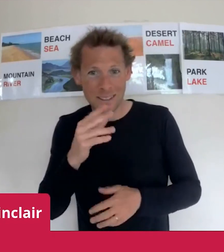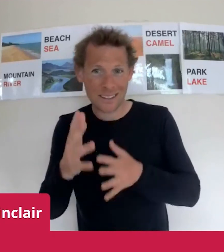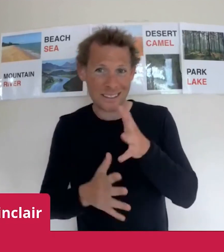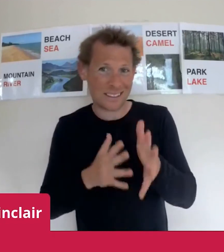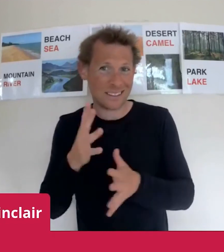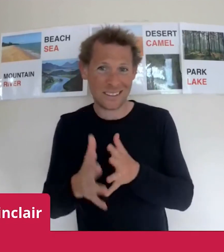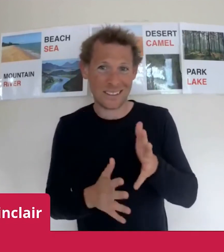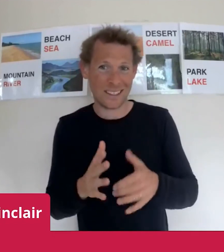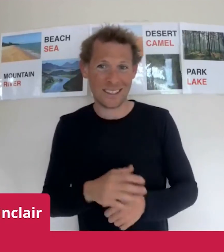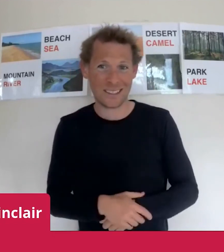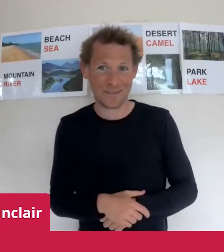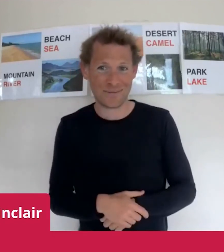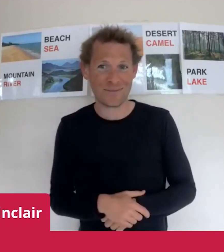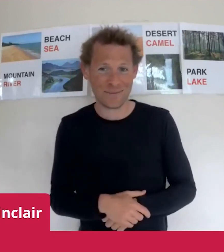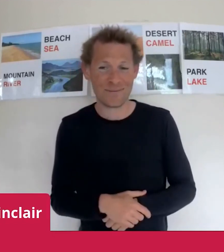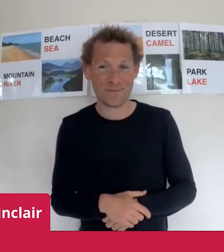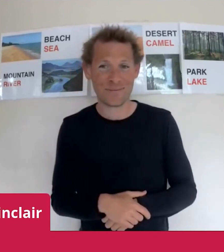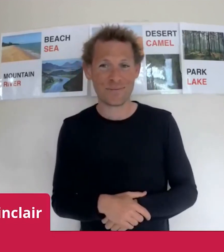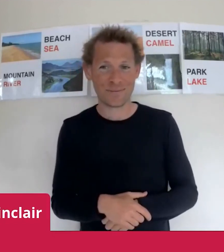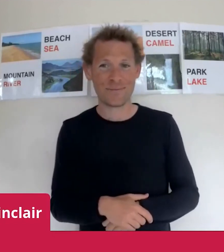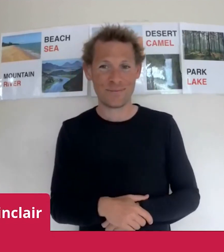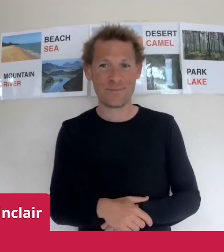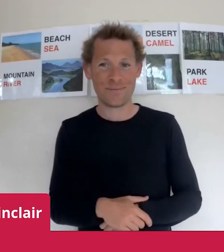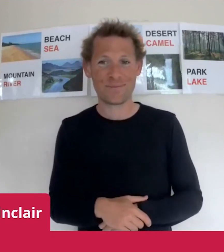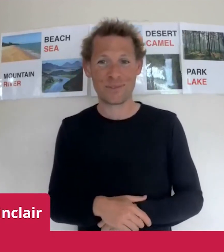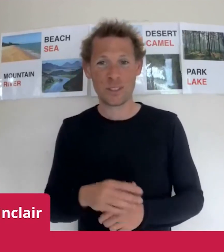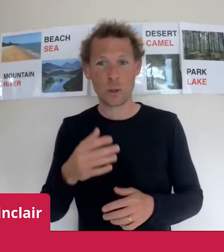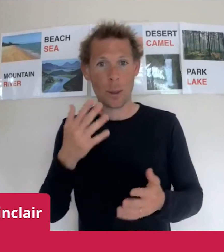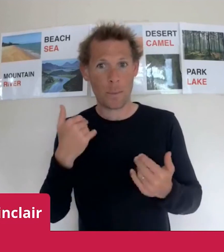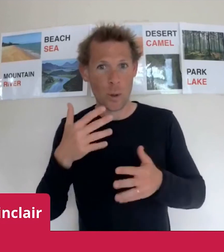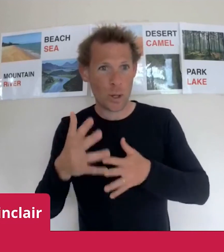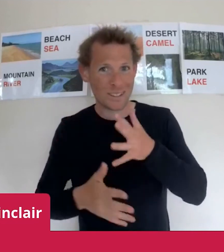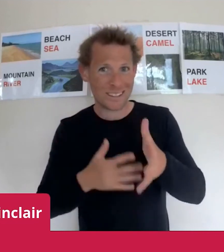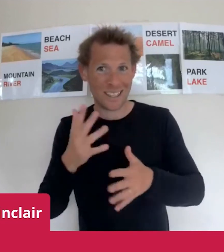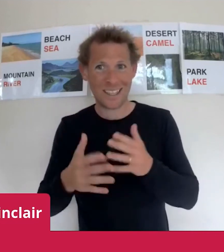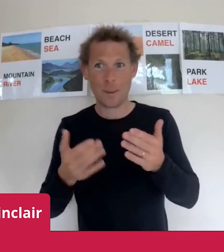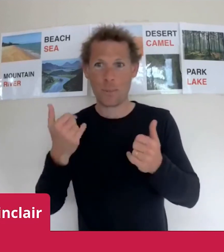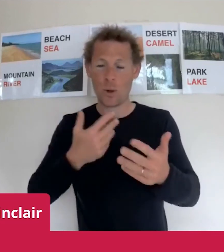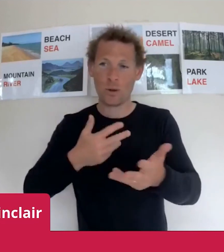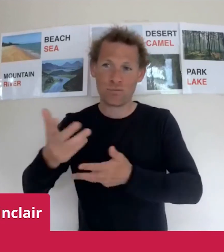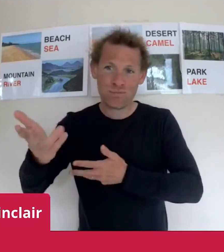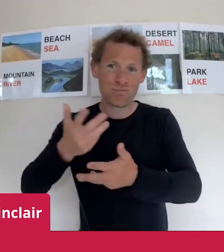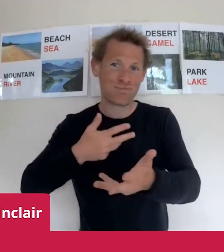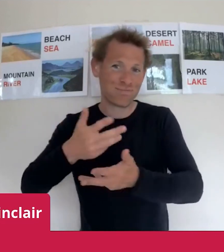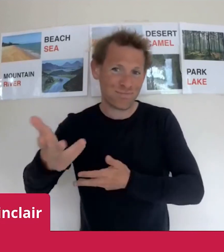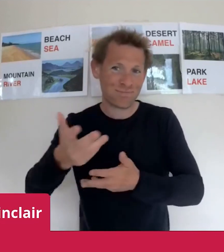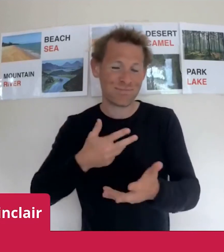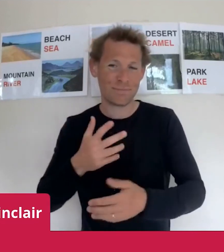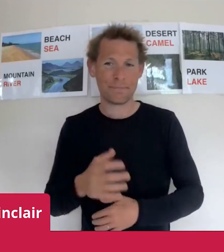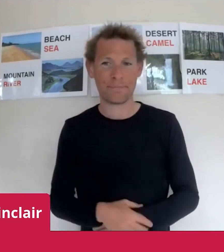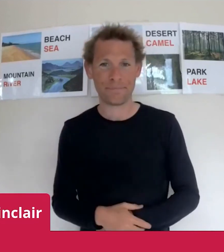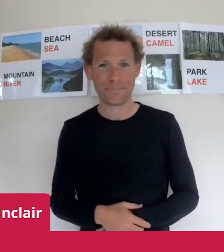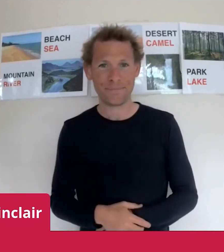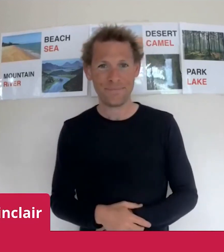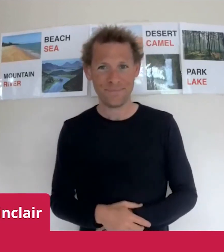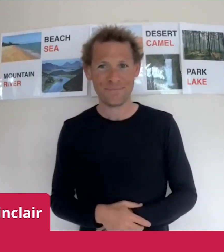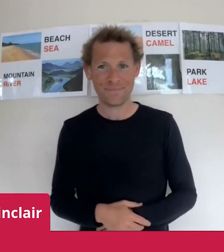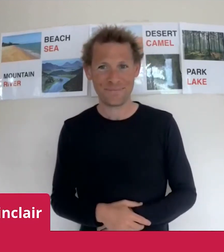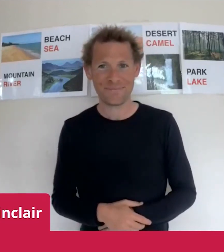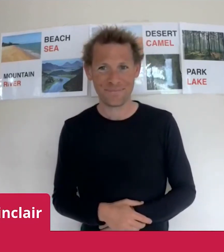difference. So you can, yeah, so you can speak and sign. It'll be marvelous. And then, you can have, it just opens